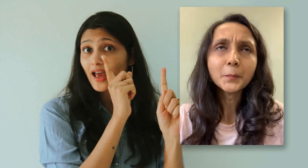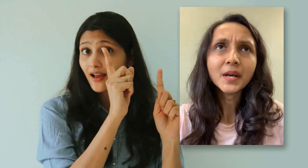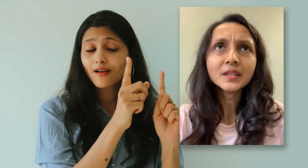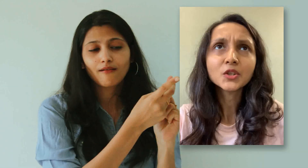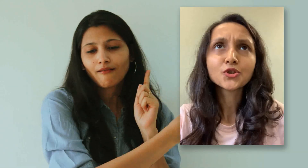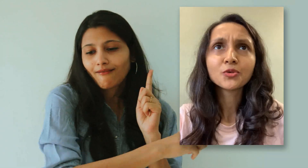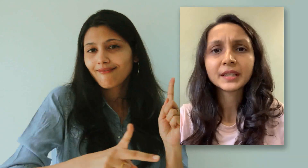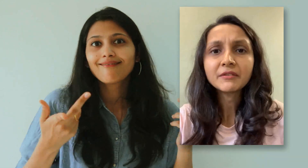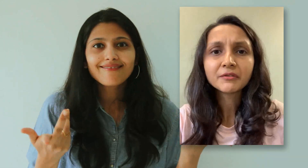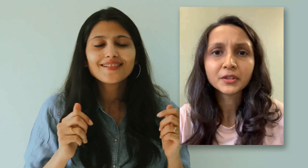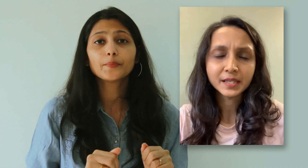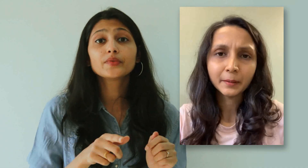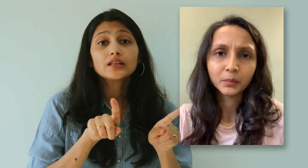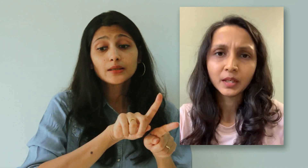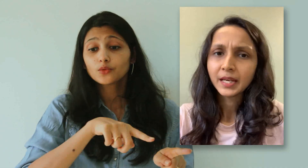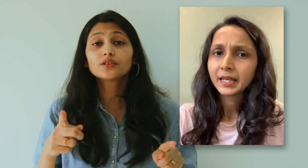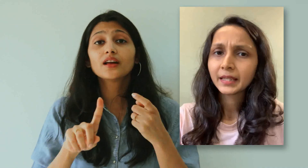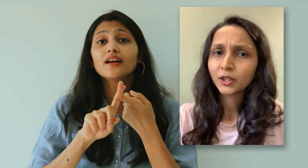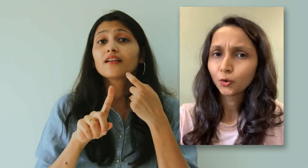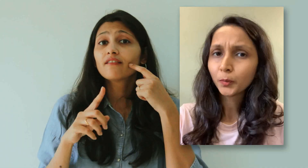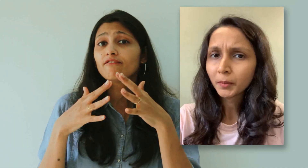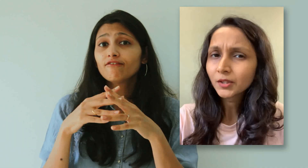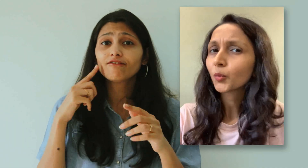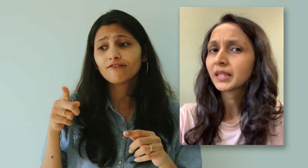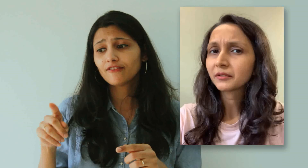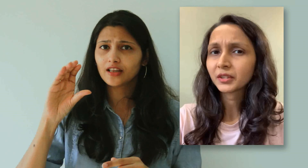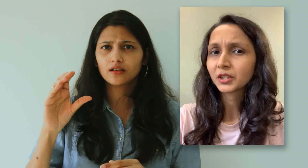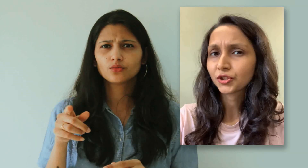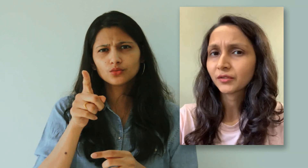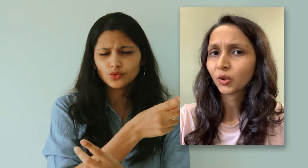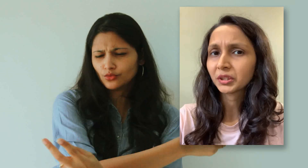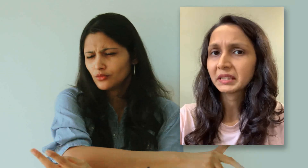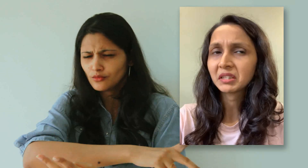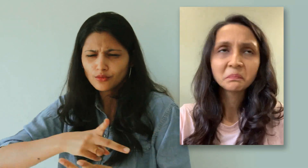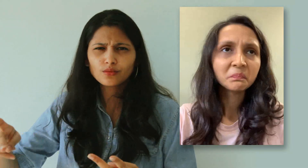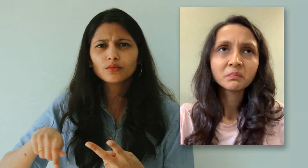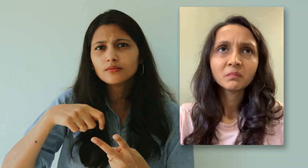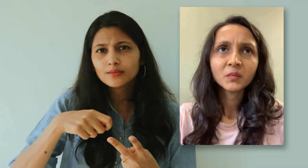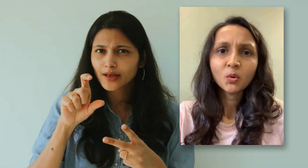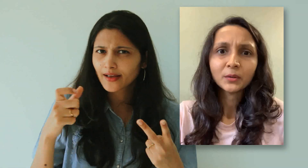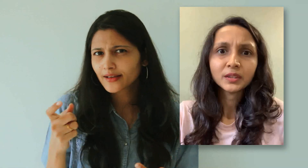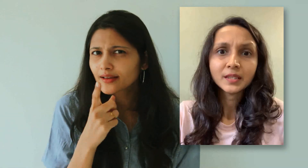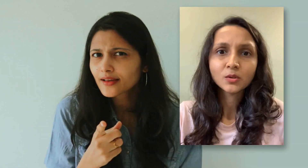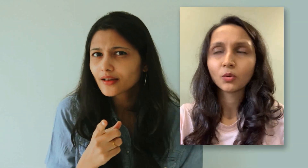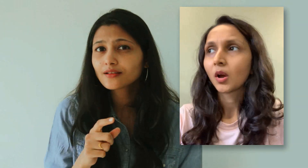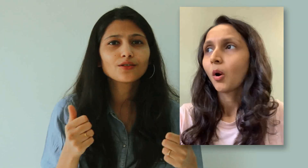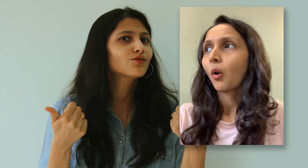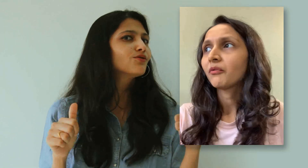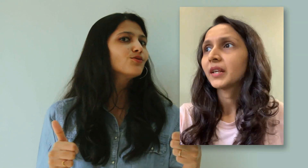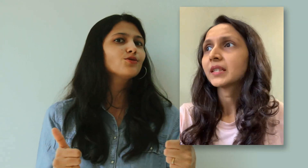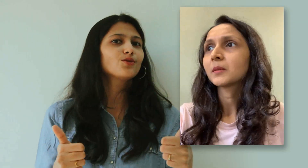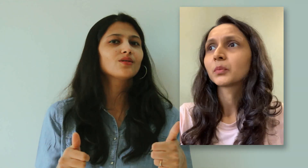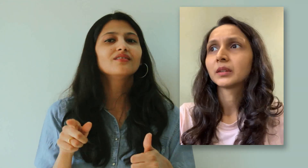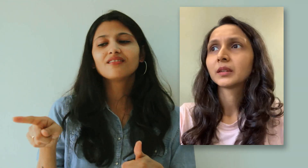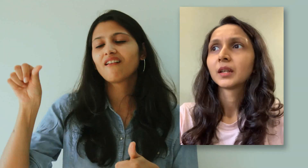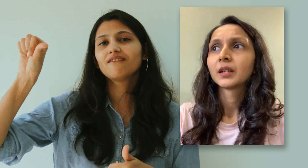well, compare this to a kiwi, for example. Can you prepare so many different dishes from a kiwi? No, I don't think so. Or